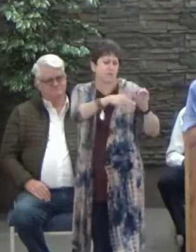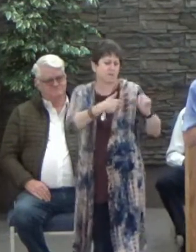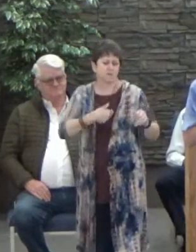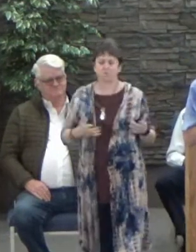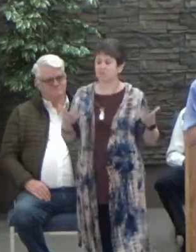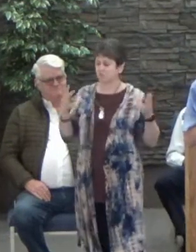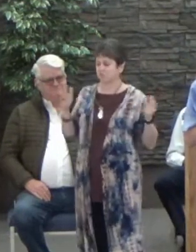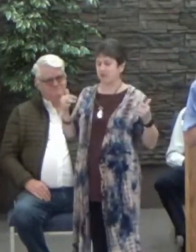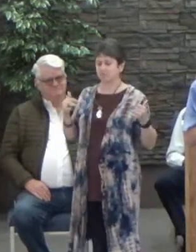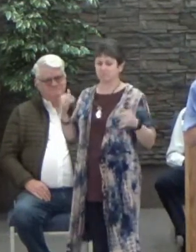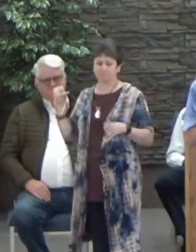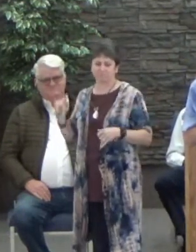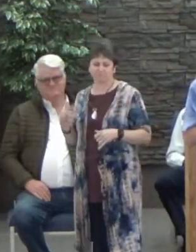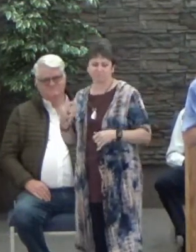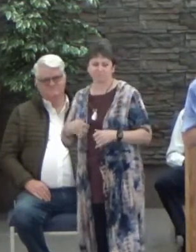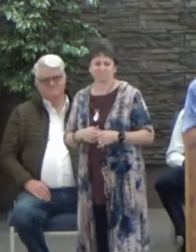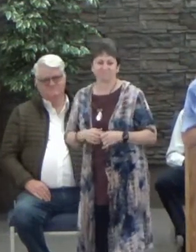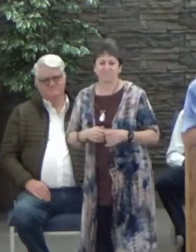now. Of course,